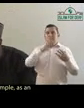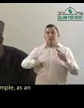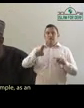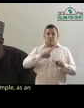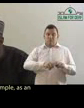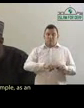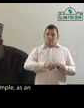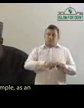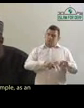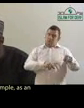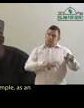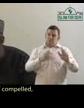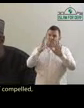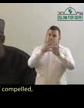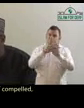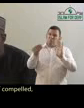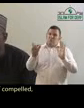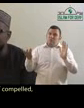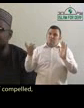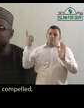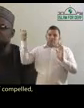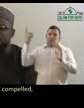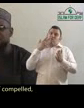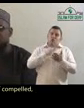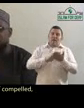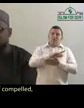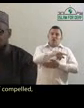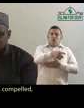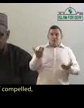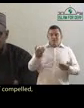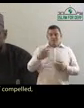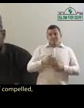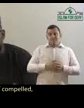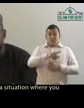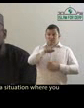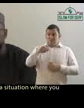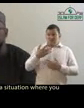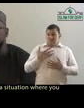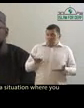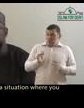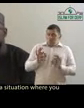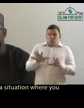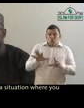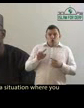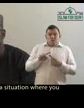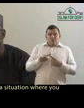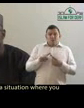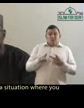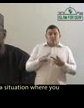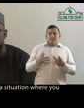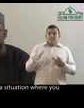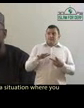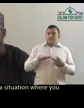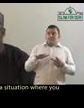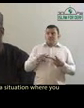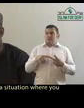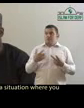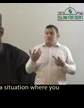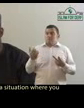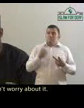as an example, So anytime you find yourself compelled, anytime you find yourself in a situation where you